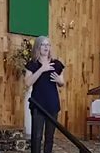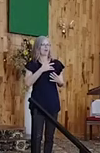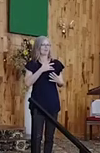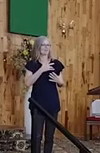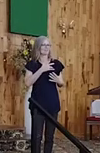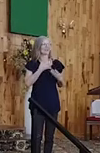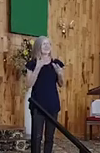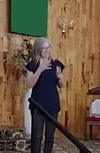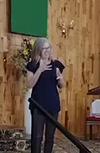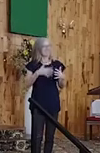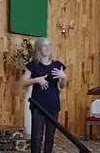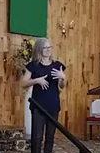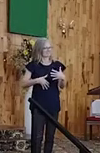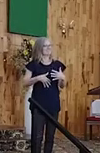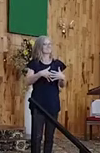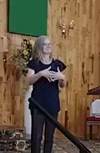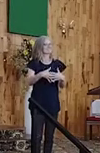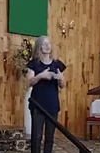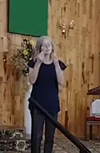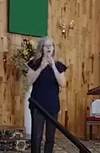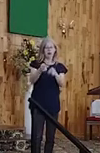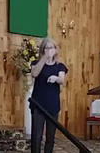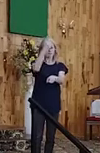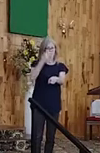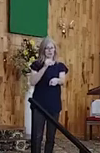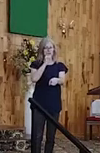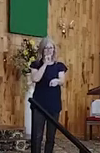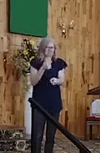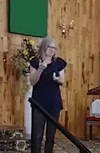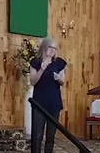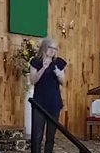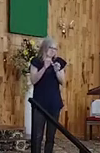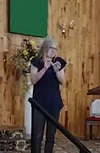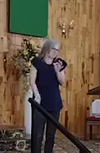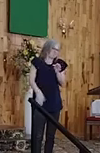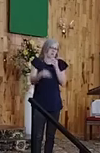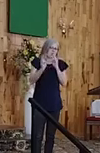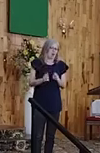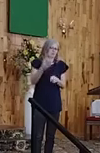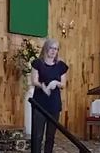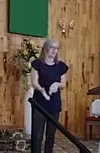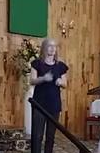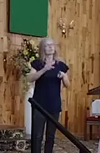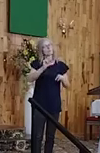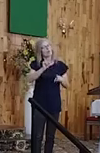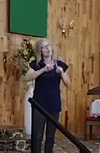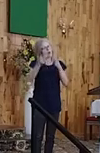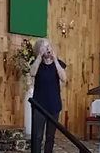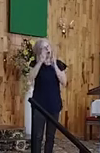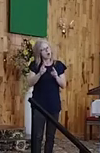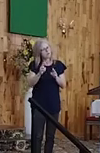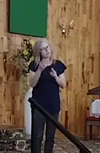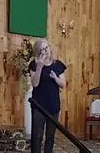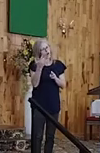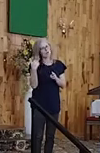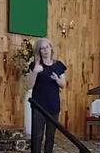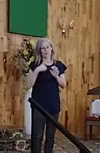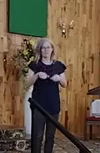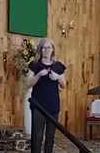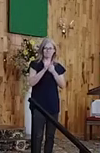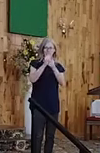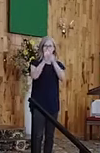So we don't just honor Mary in order to honor her. We honor Mary in order to follow her, so that anyone